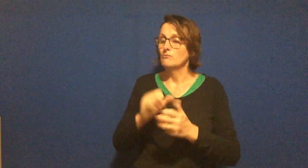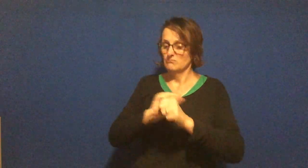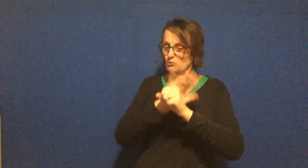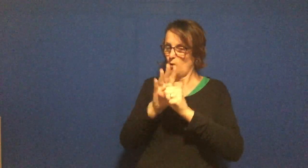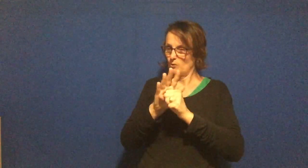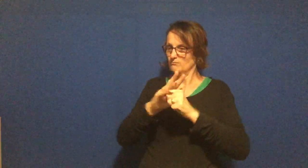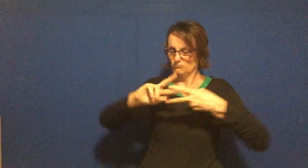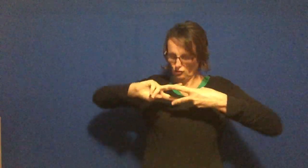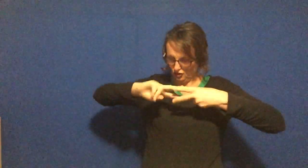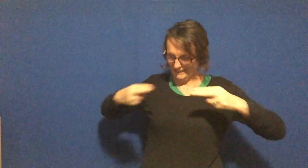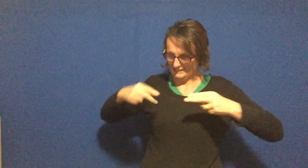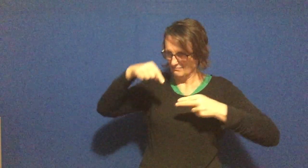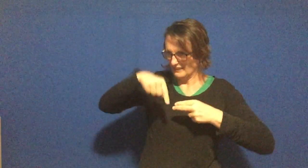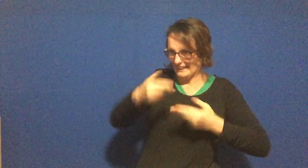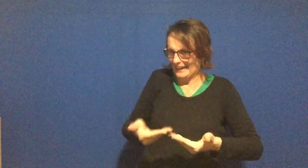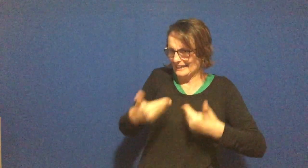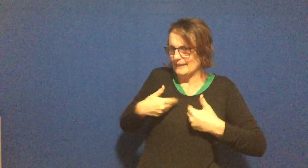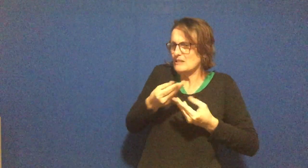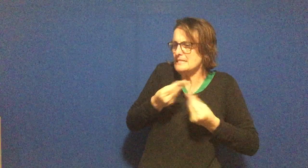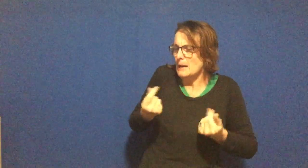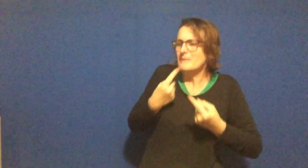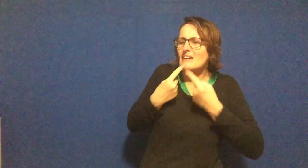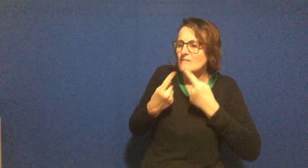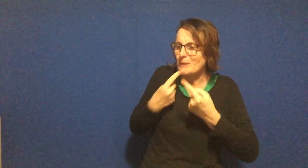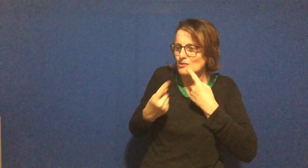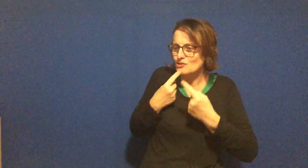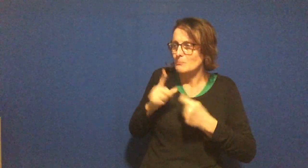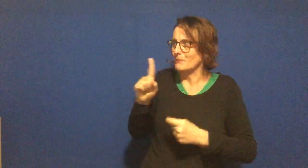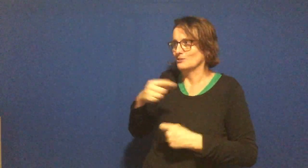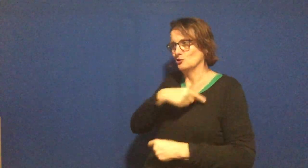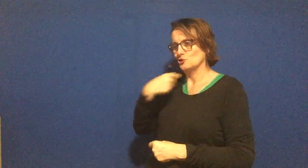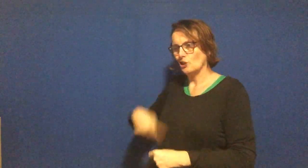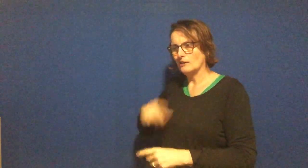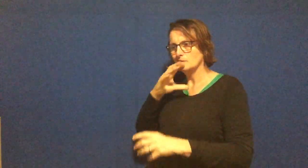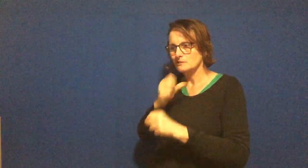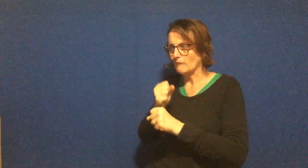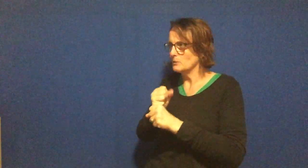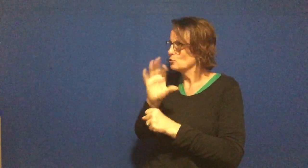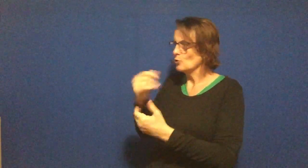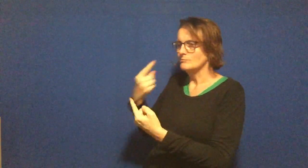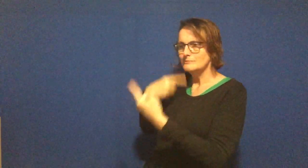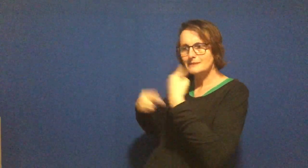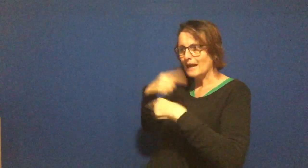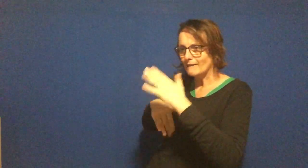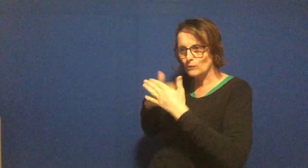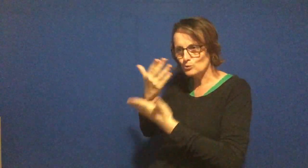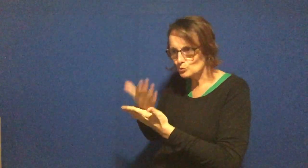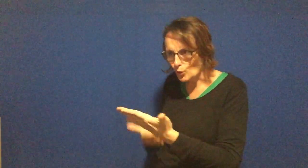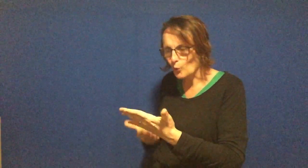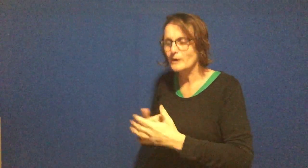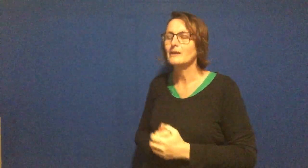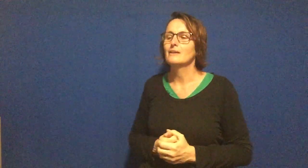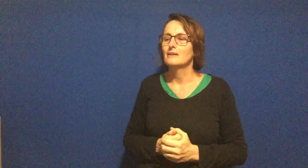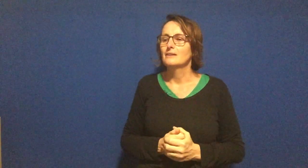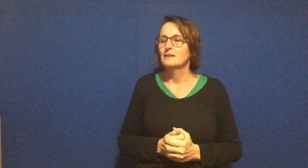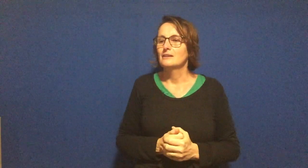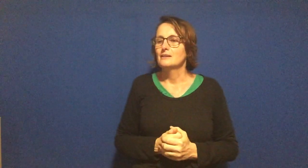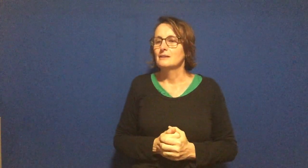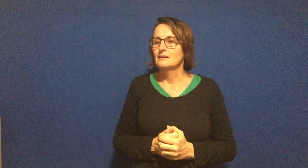other political factors at play. And so really, even though some of those samples that you mentioned at the source of the outbreak are lost to